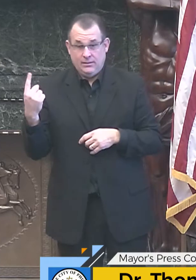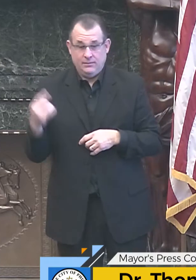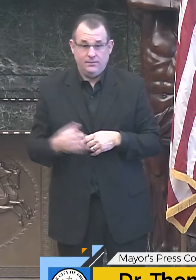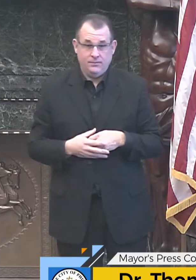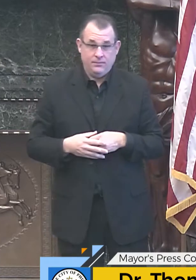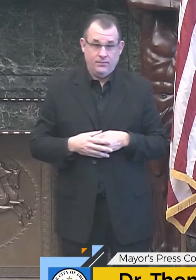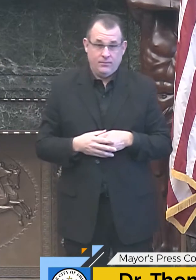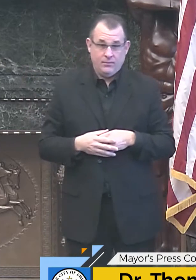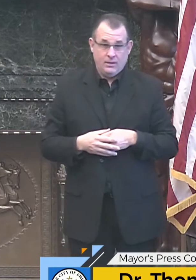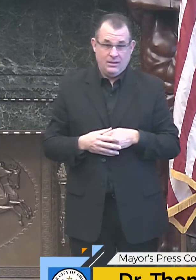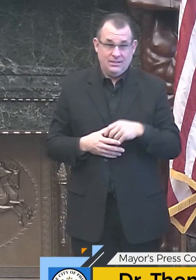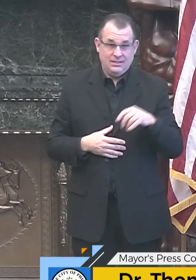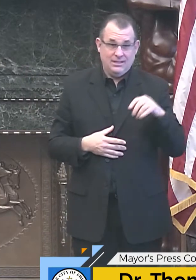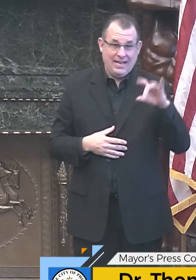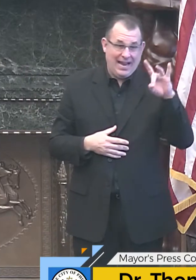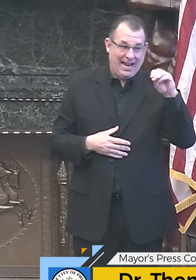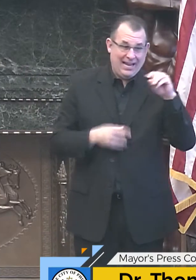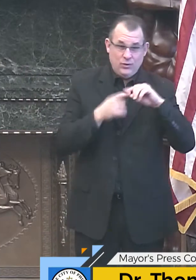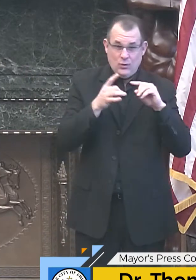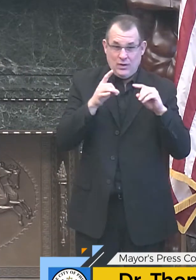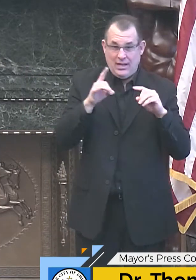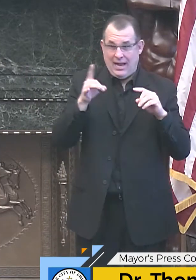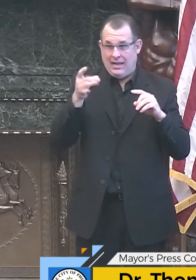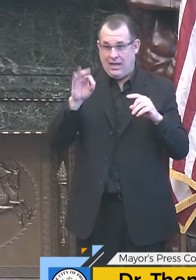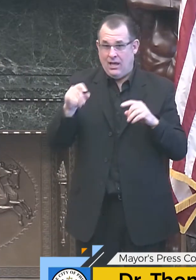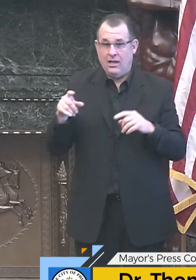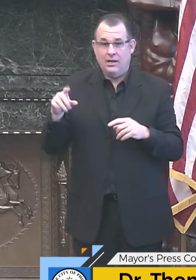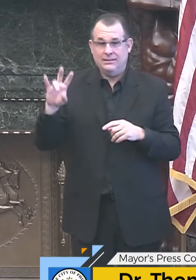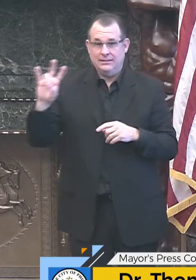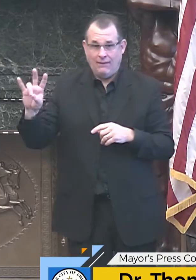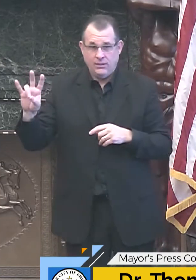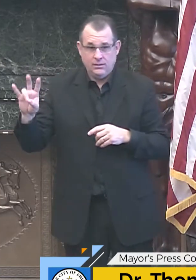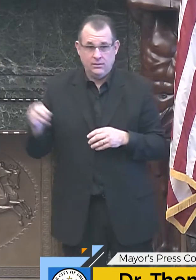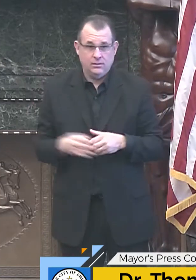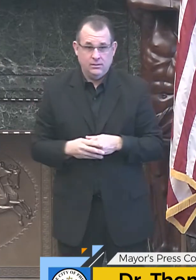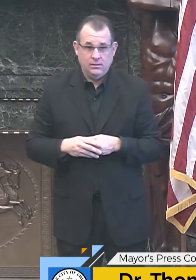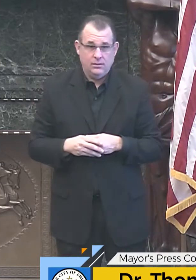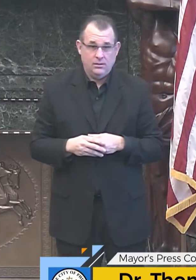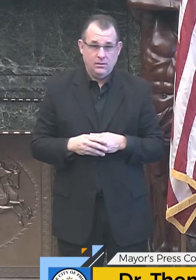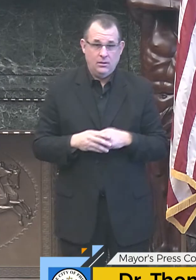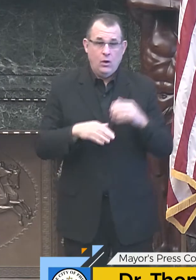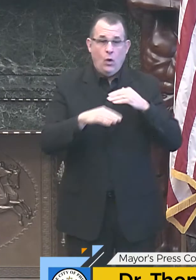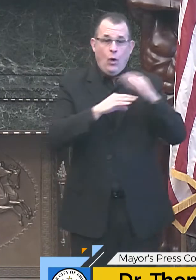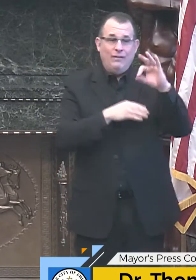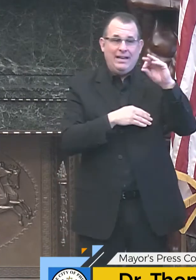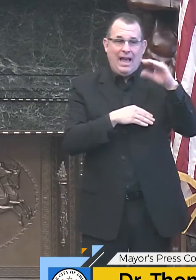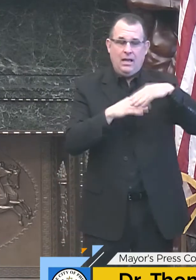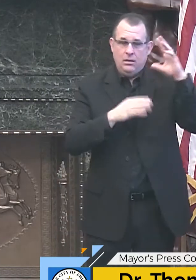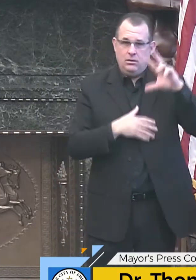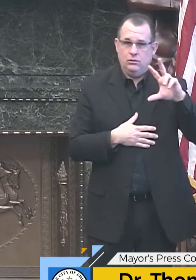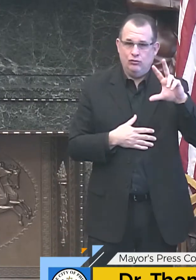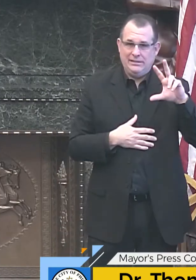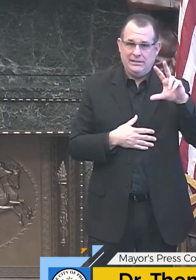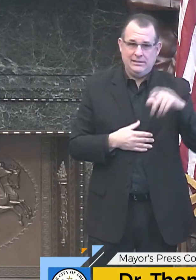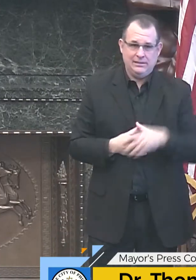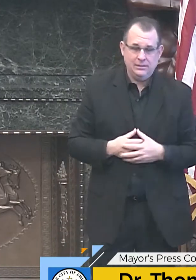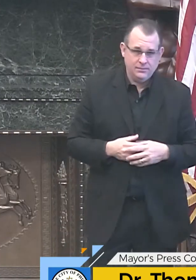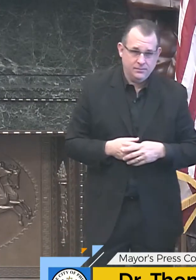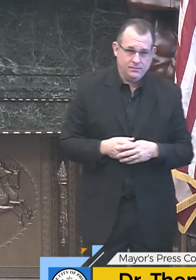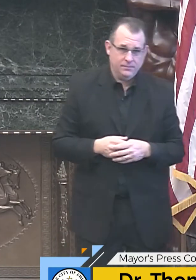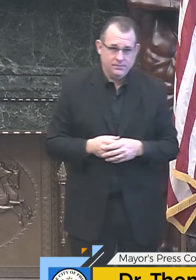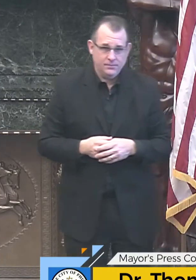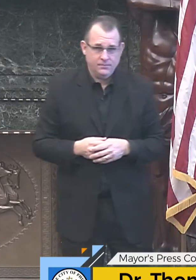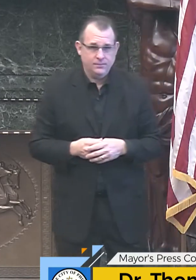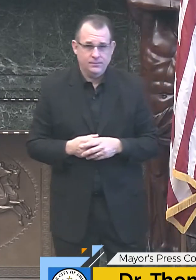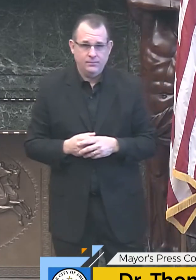7 were between the ages of 80 and 89. And 3 were over the age of 90. I was asked about the